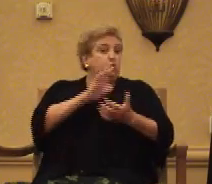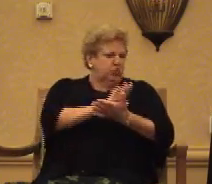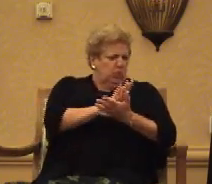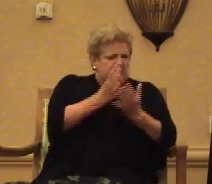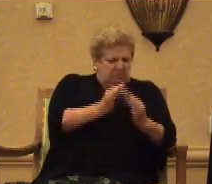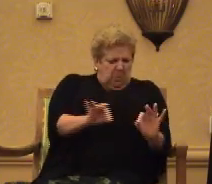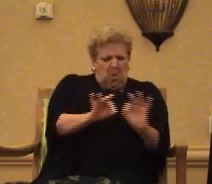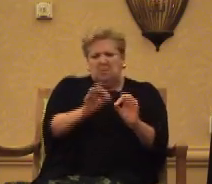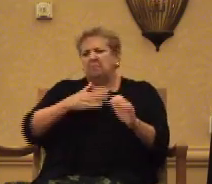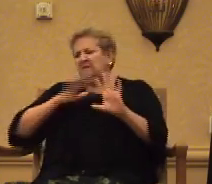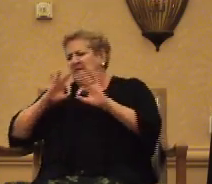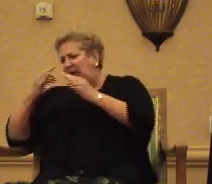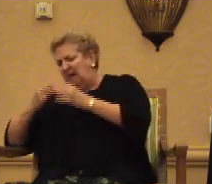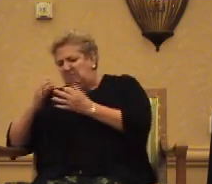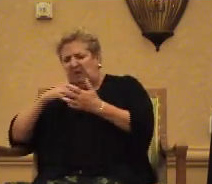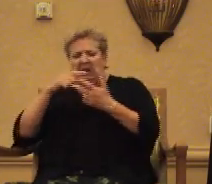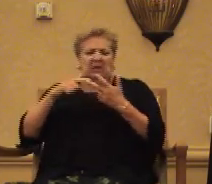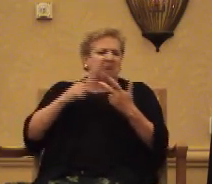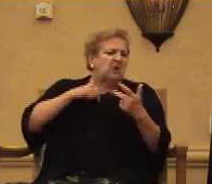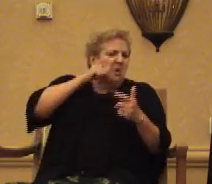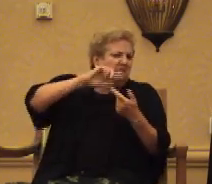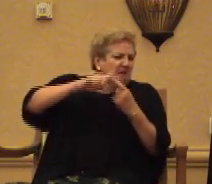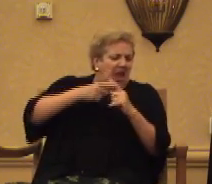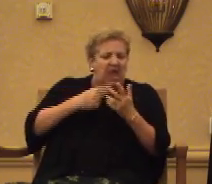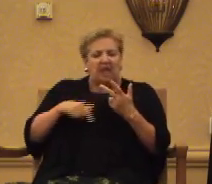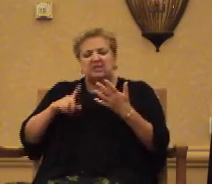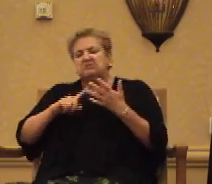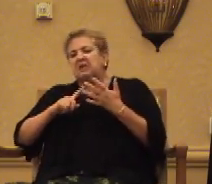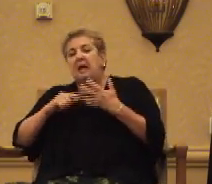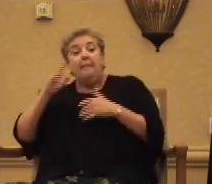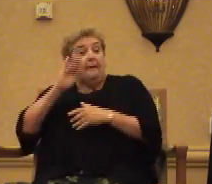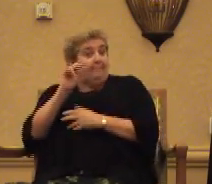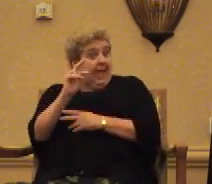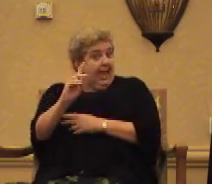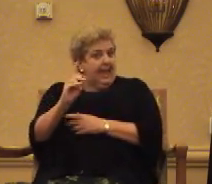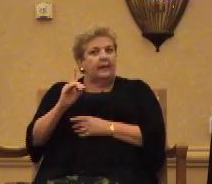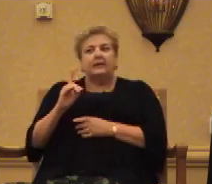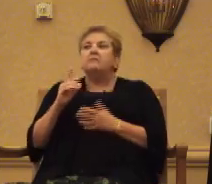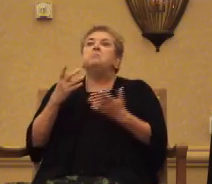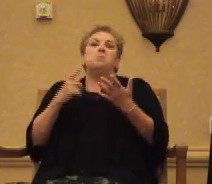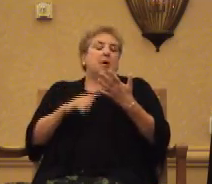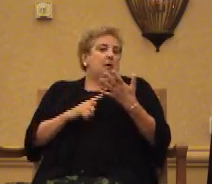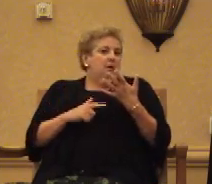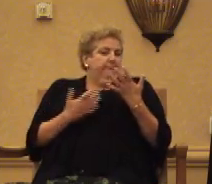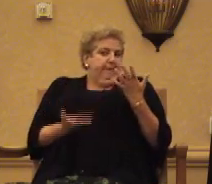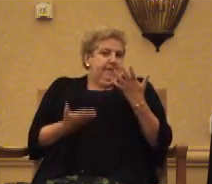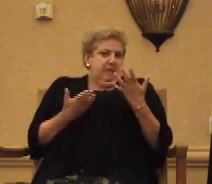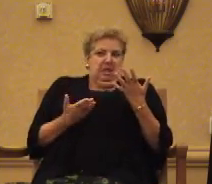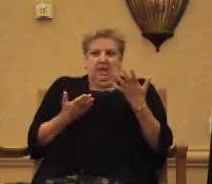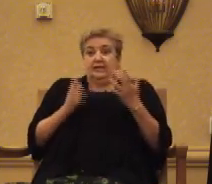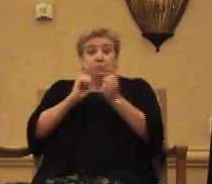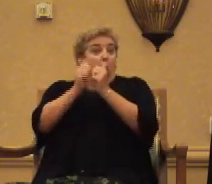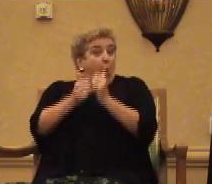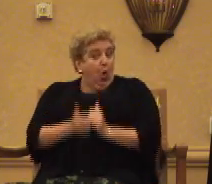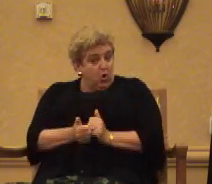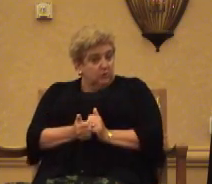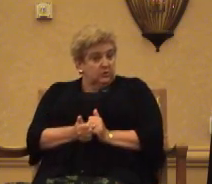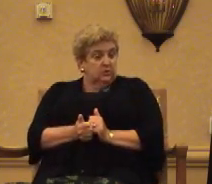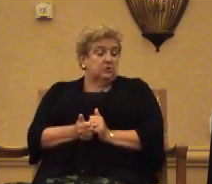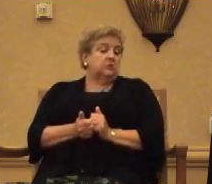you my family, I might have told you my girlfriend, I might have told you the band I was in, I might have told you the sport I was playing, I might have